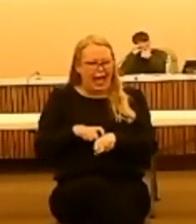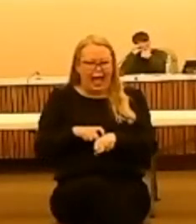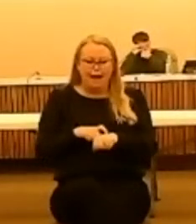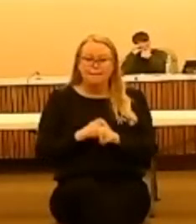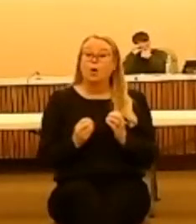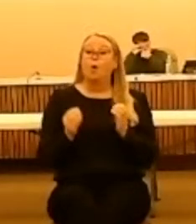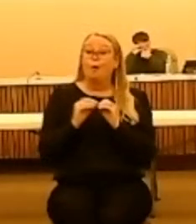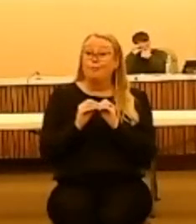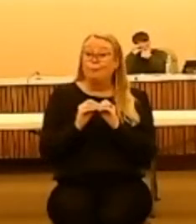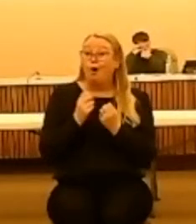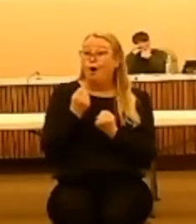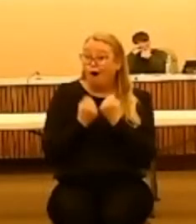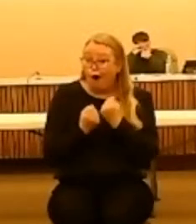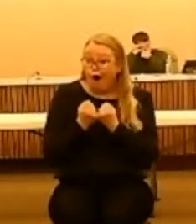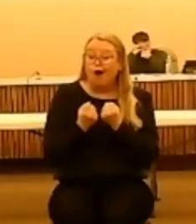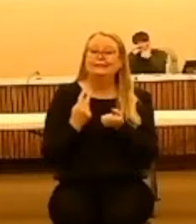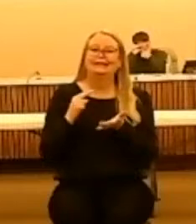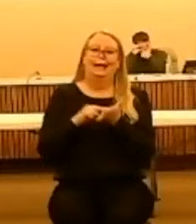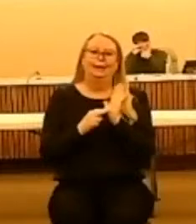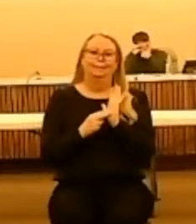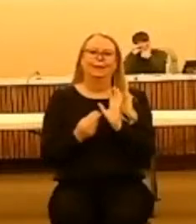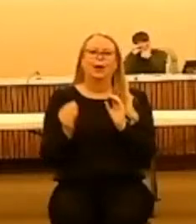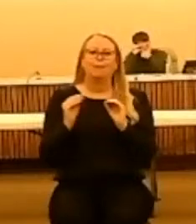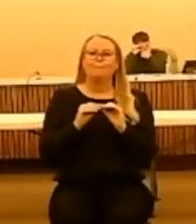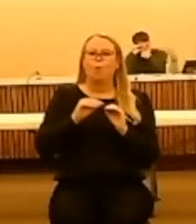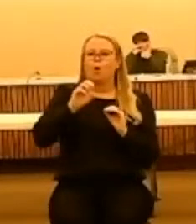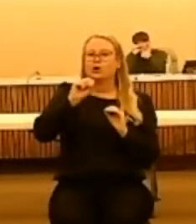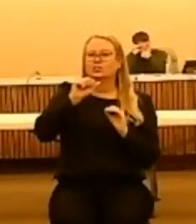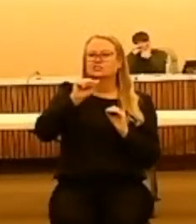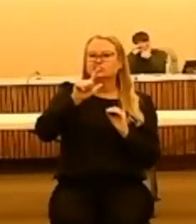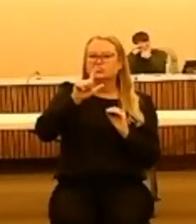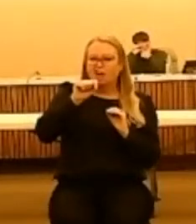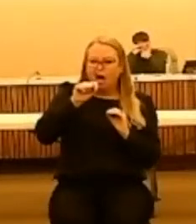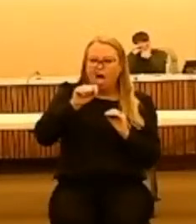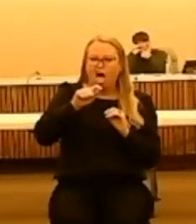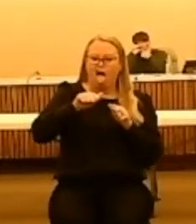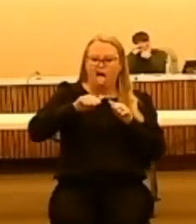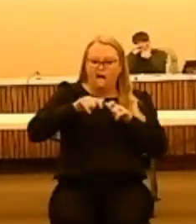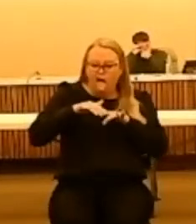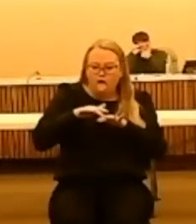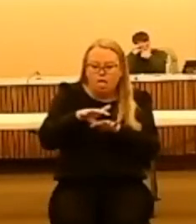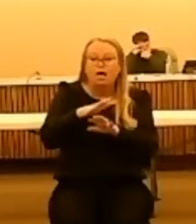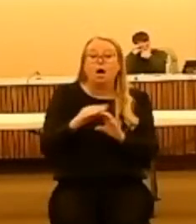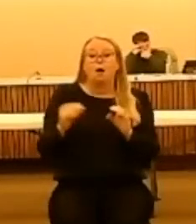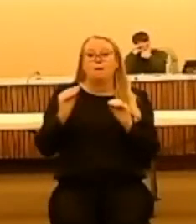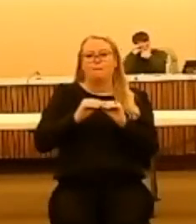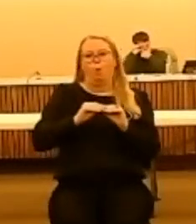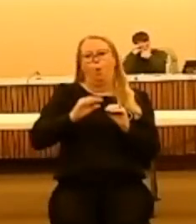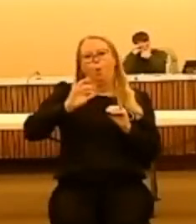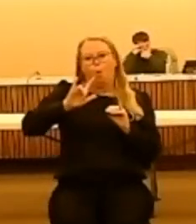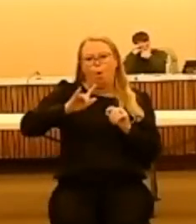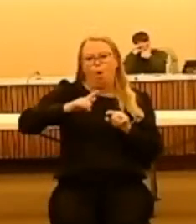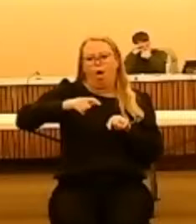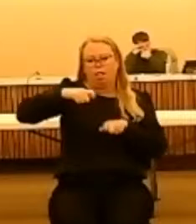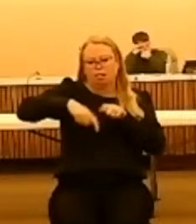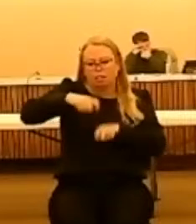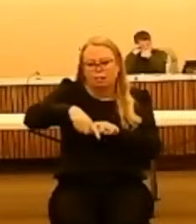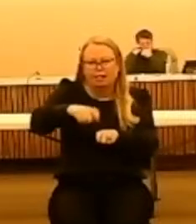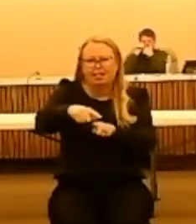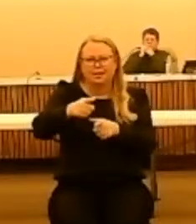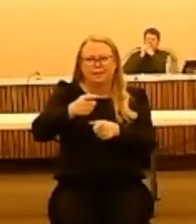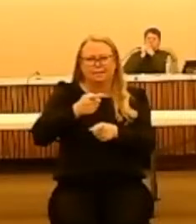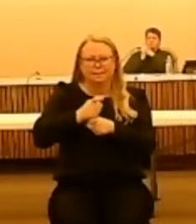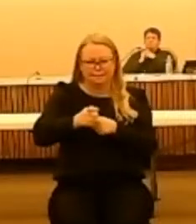also lead to an increase in road salt and oil dripping from them, especially with the slope of Scottsville West Henrietta